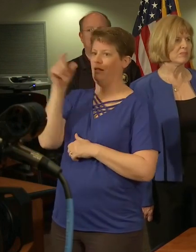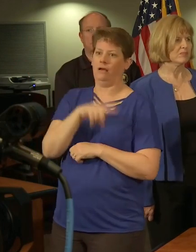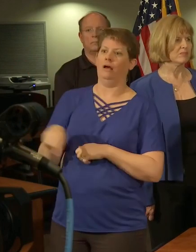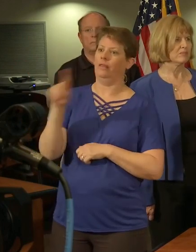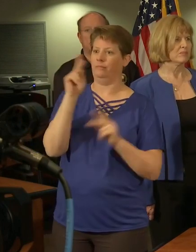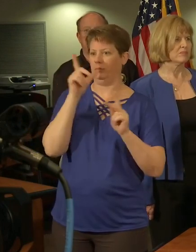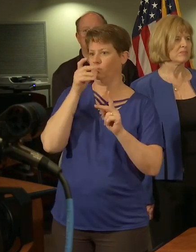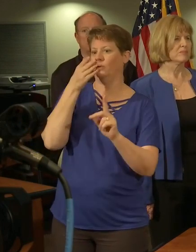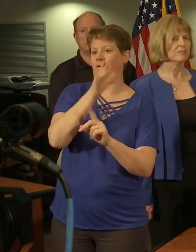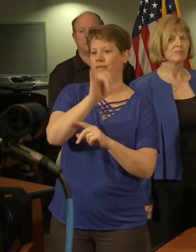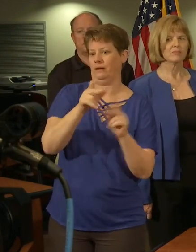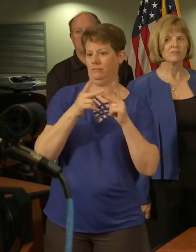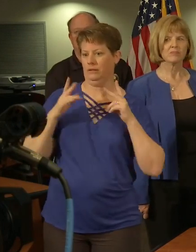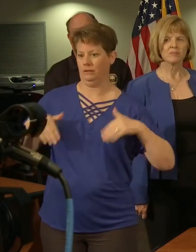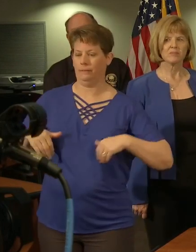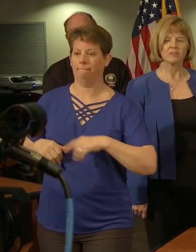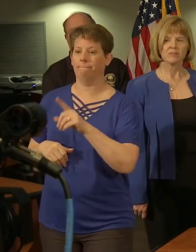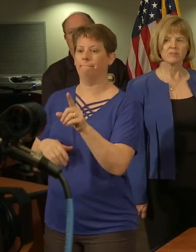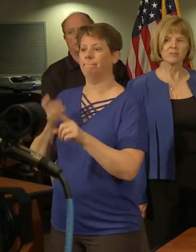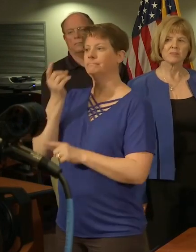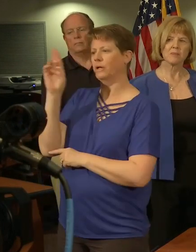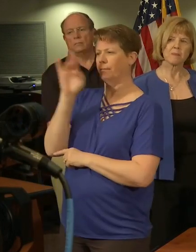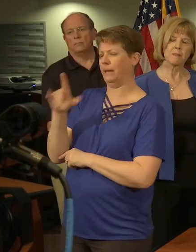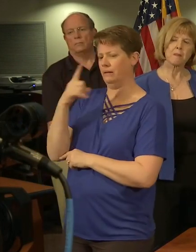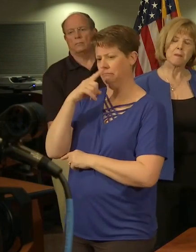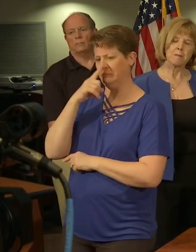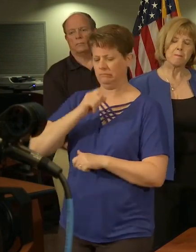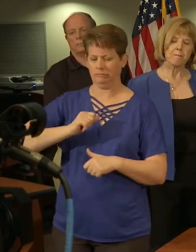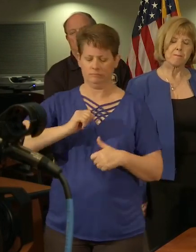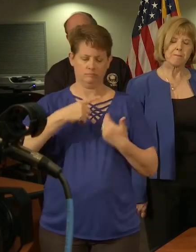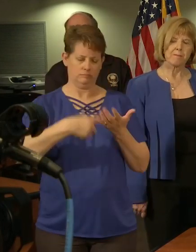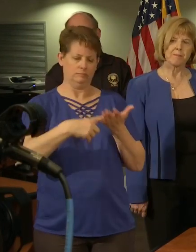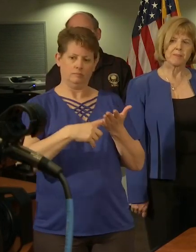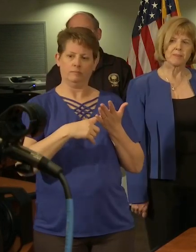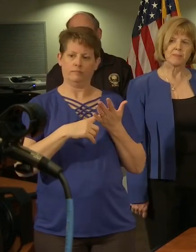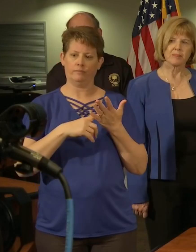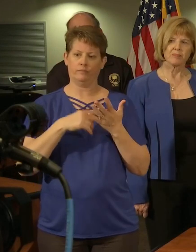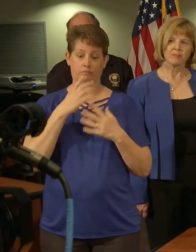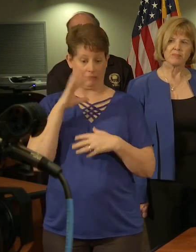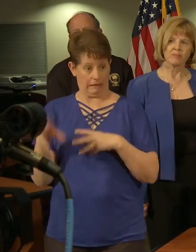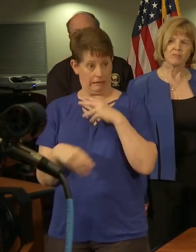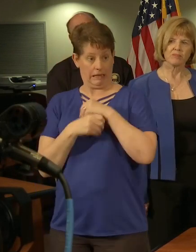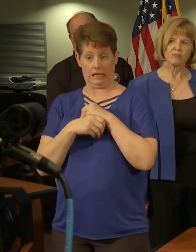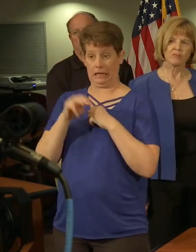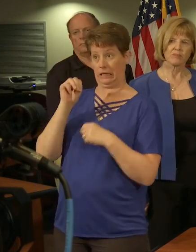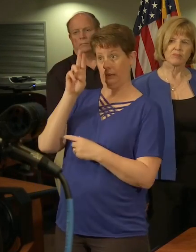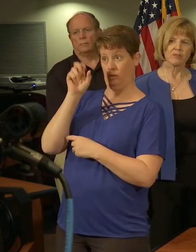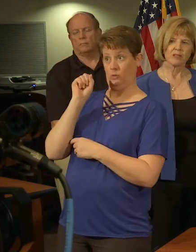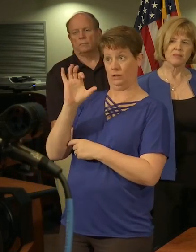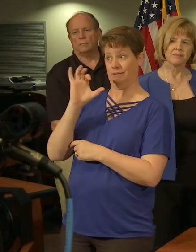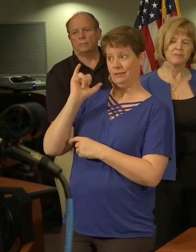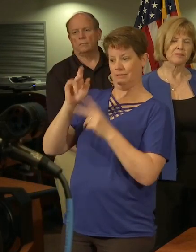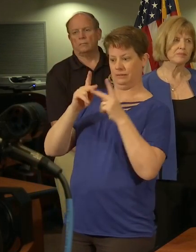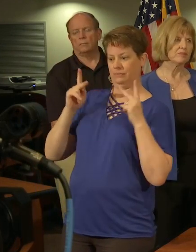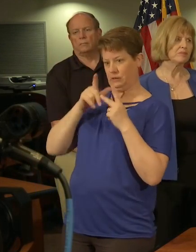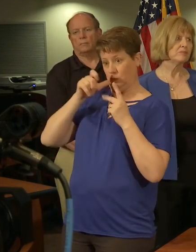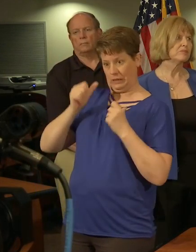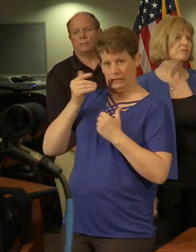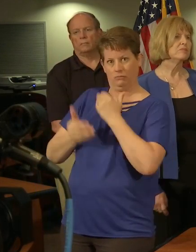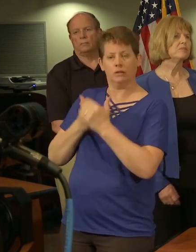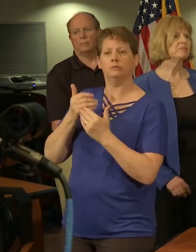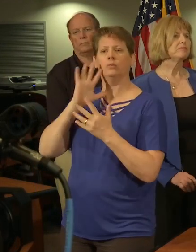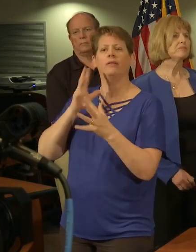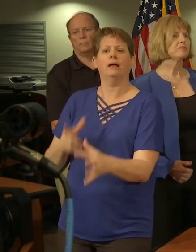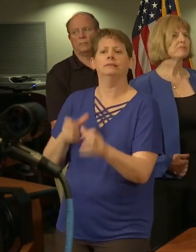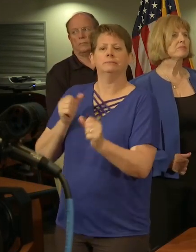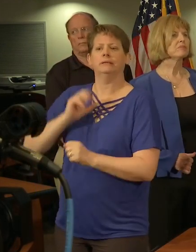nursing home at this time. Dr. Bell, if you can address how the adding MUSC to the folks who can process these tests, how will that speed